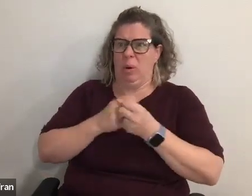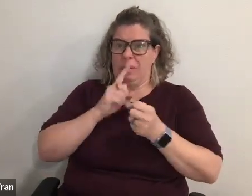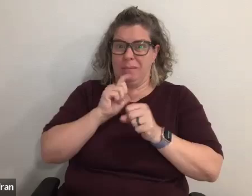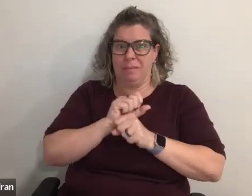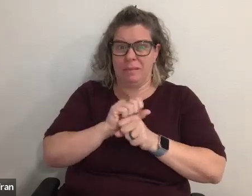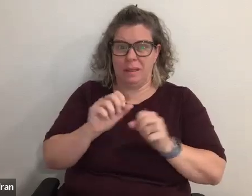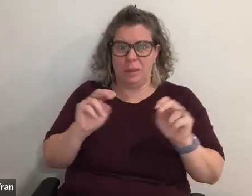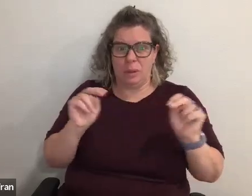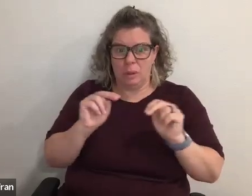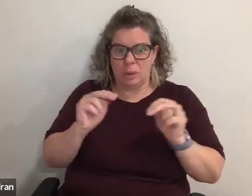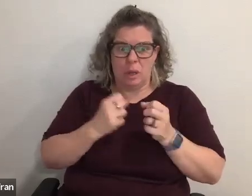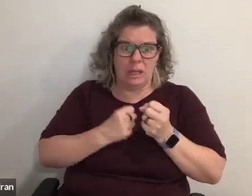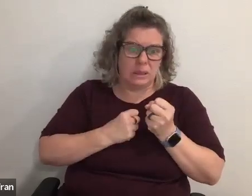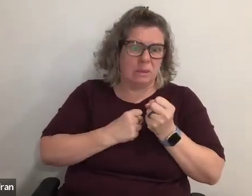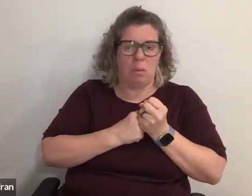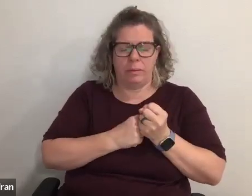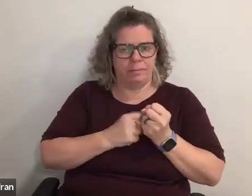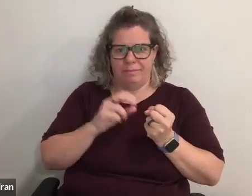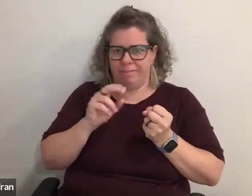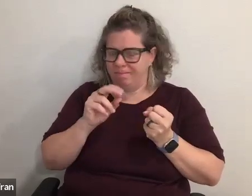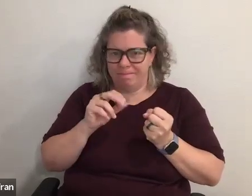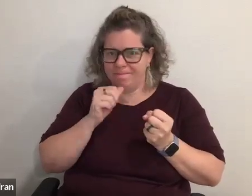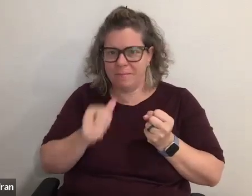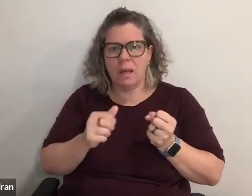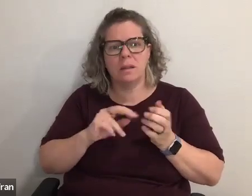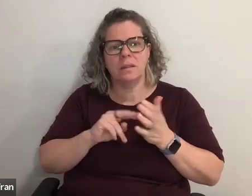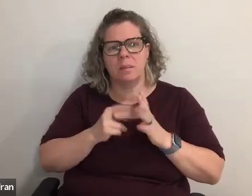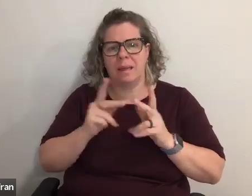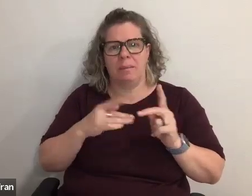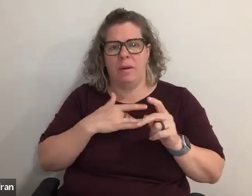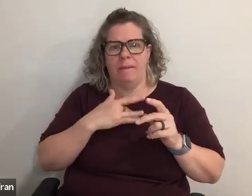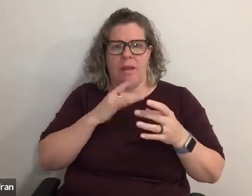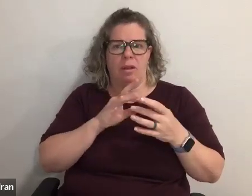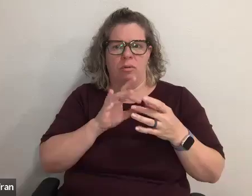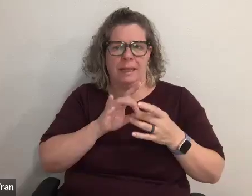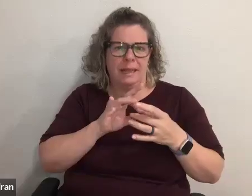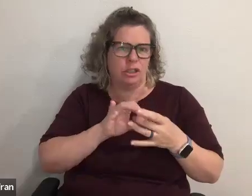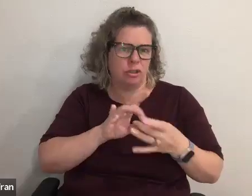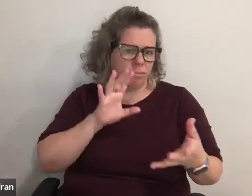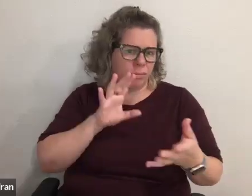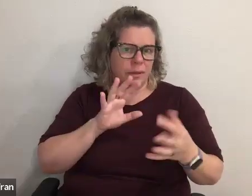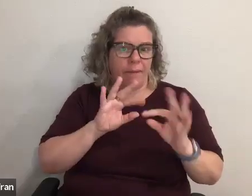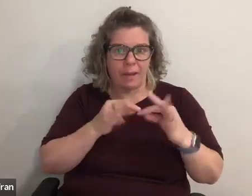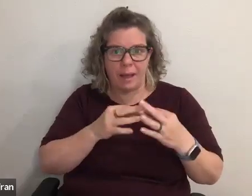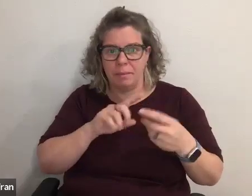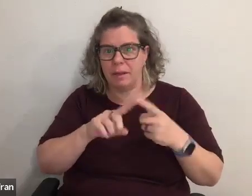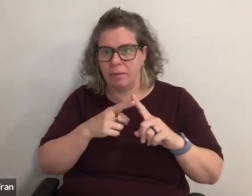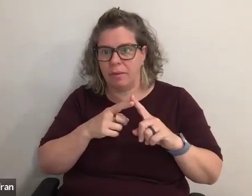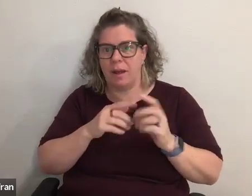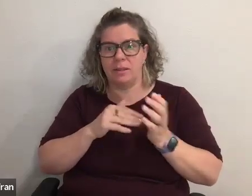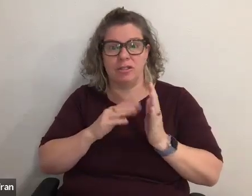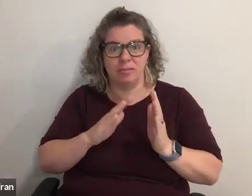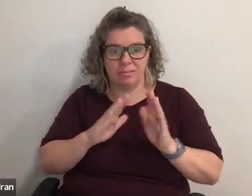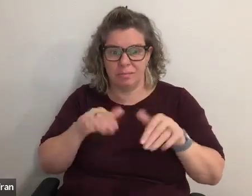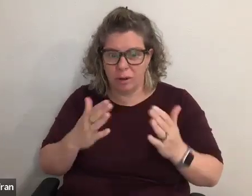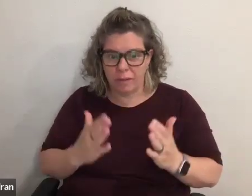are supporting them in the way that they need. A lot of times people have kind of burnt bridges with their family, their friends, their providers.